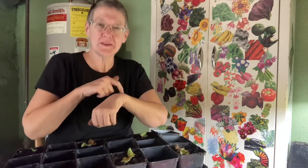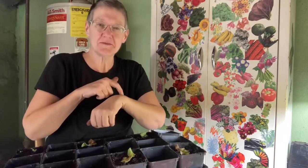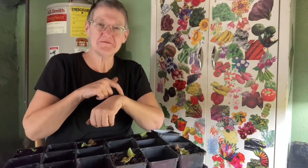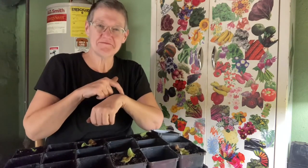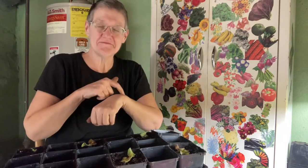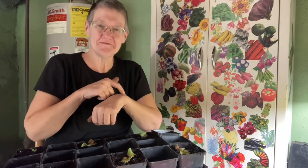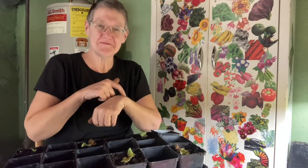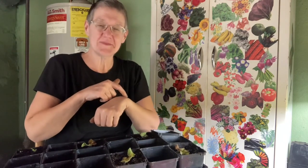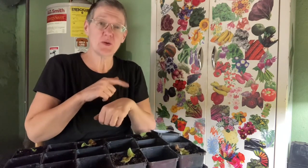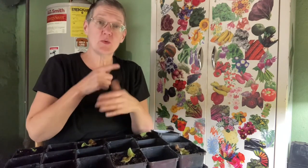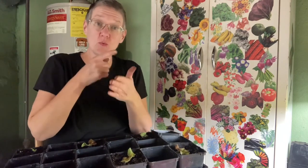my time.